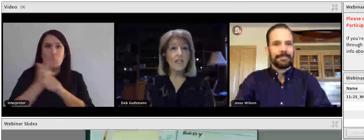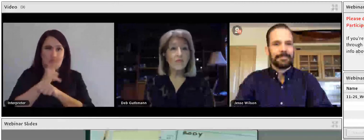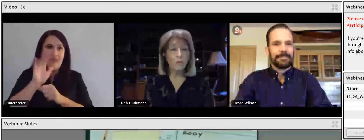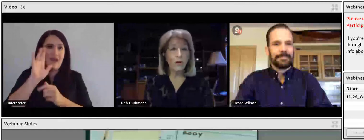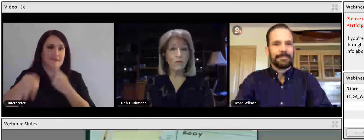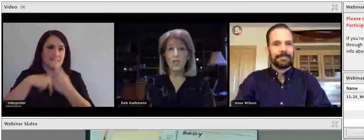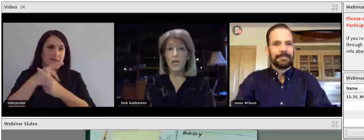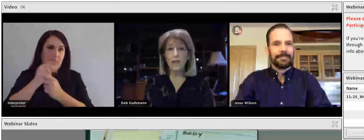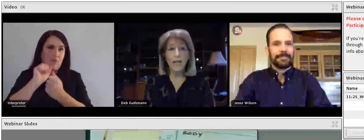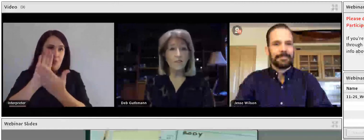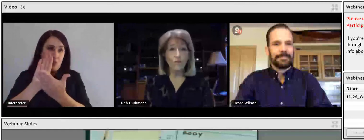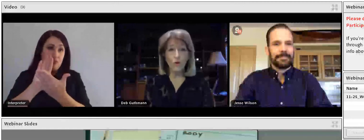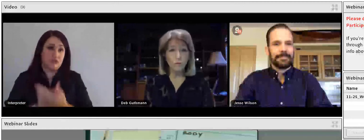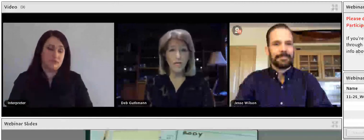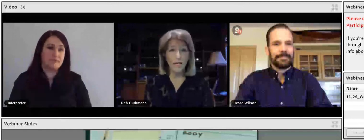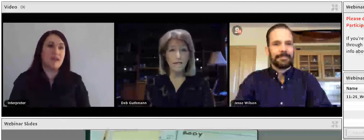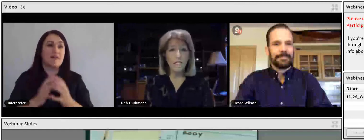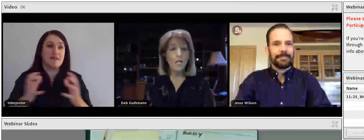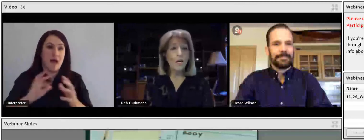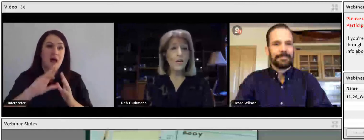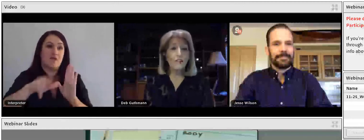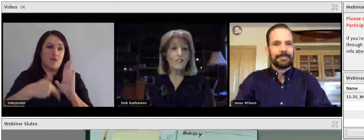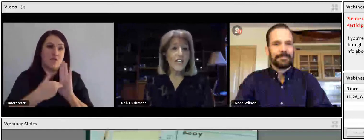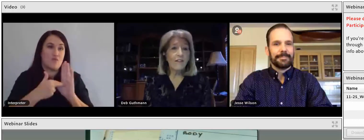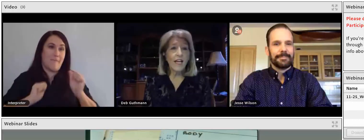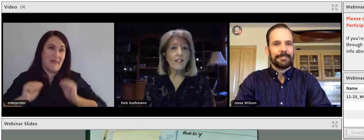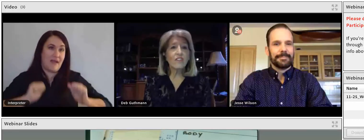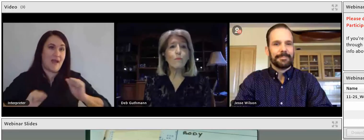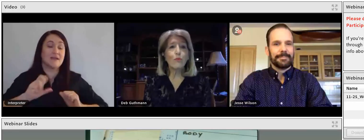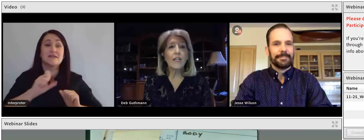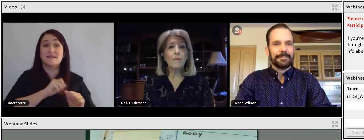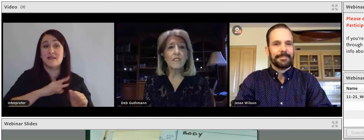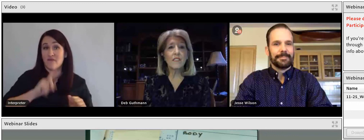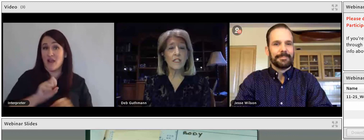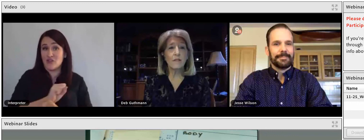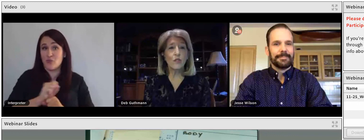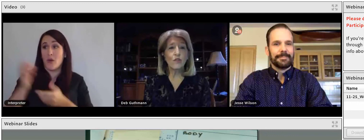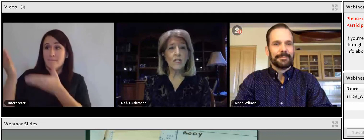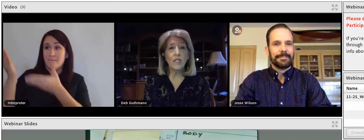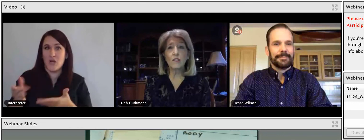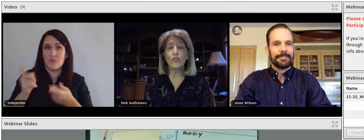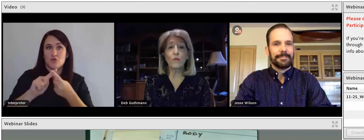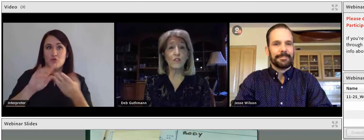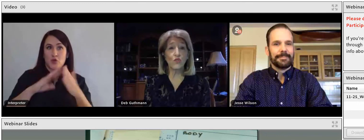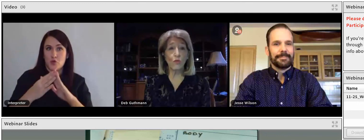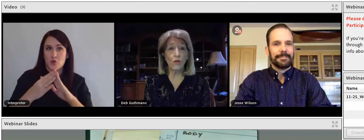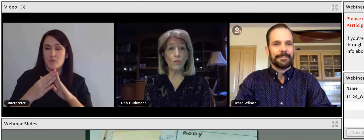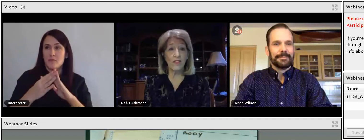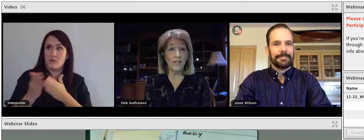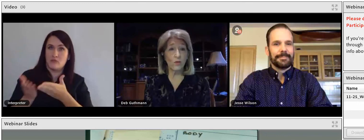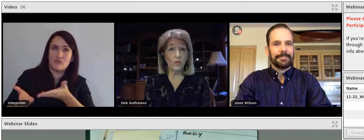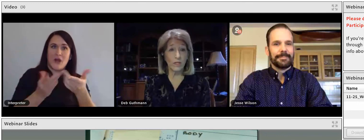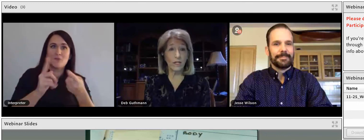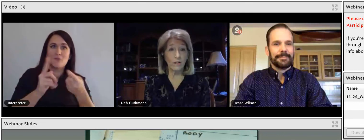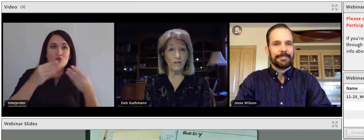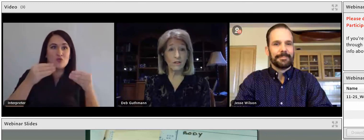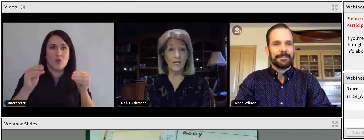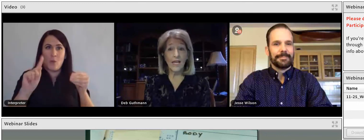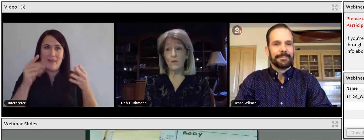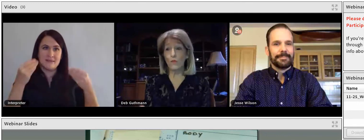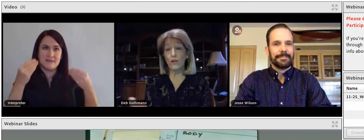using this kind of approach, a lot of role play. Staff would actually bring them into the community to a store where they